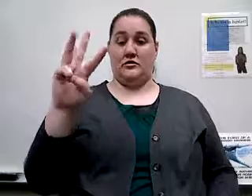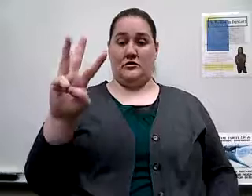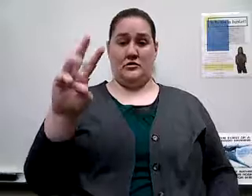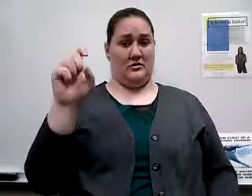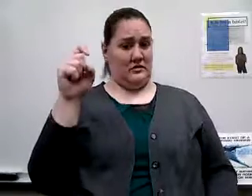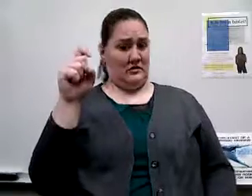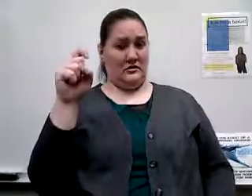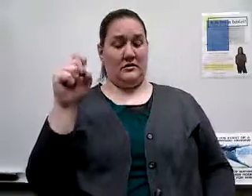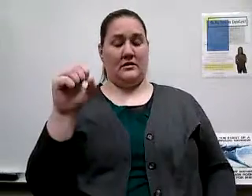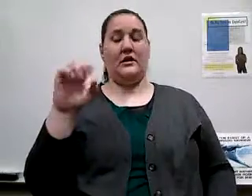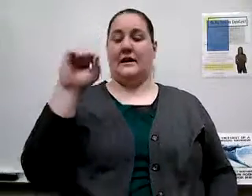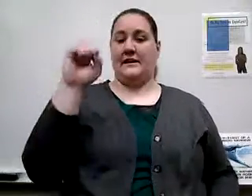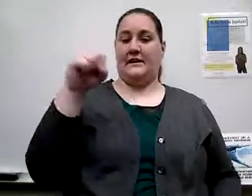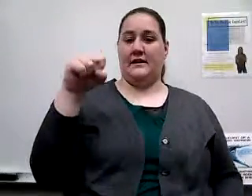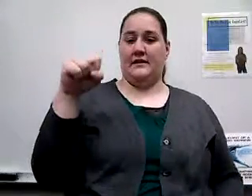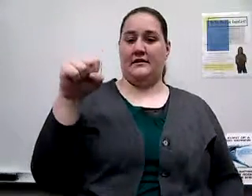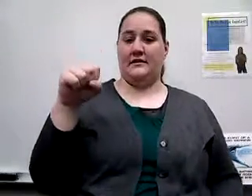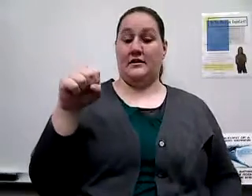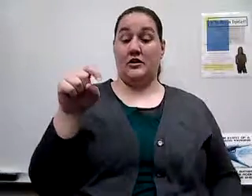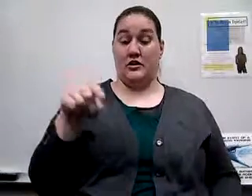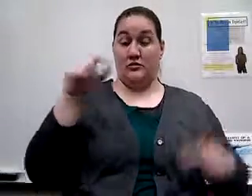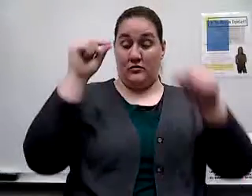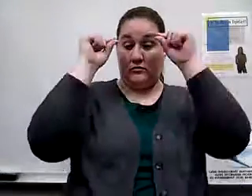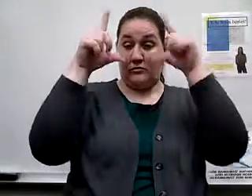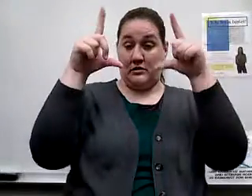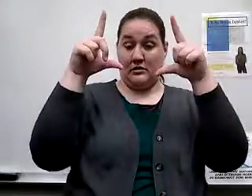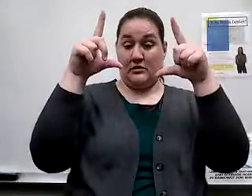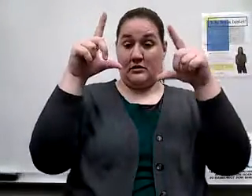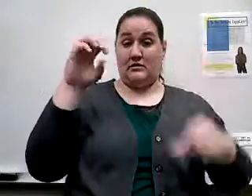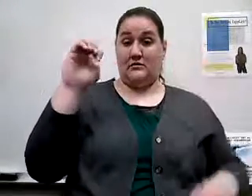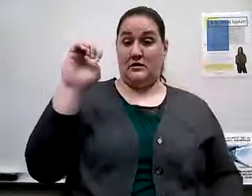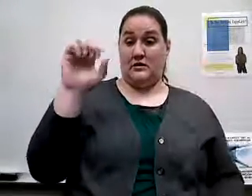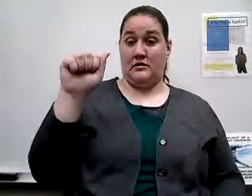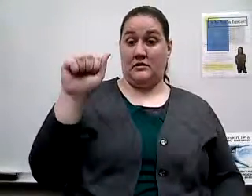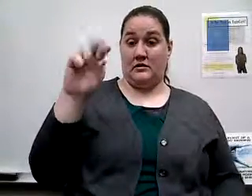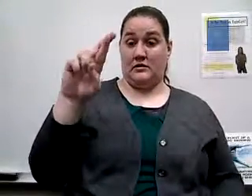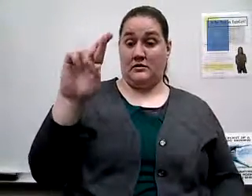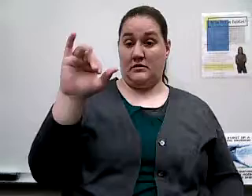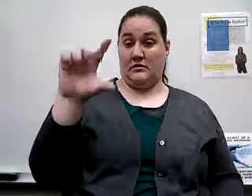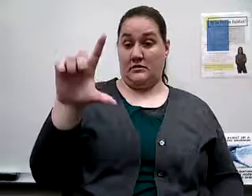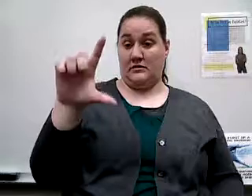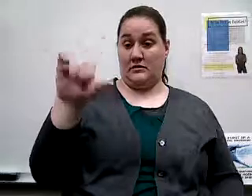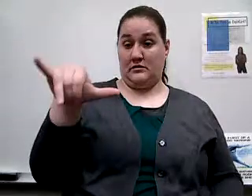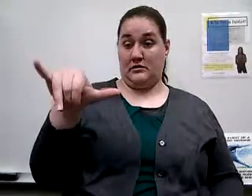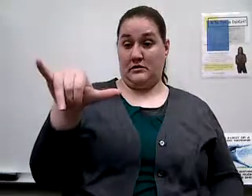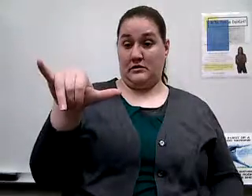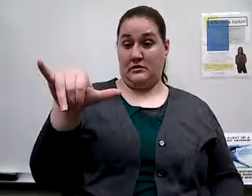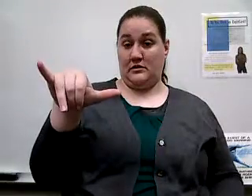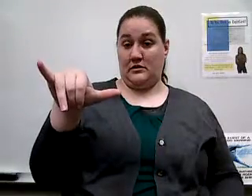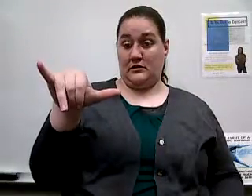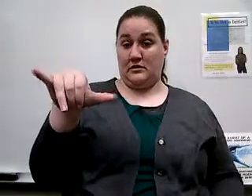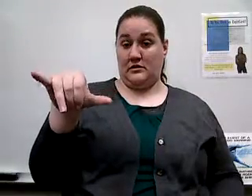early, and it depends on the environmental situation, and take off your socks and shoes and